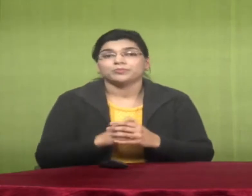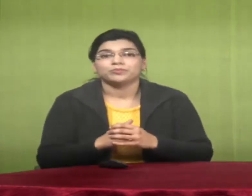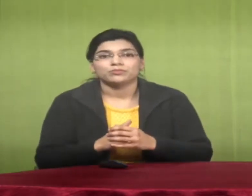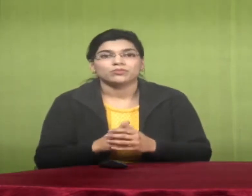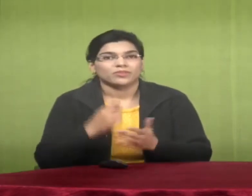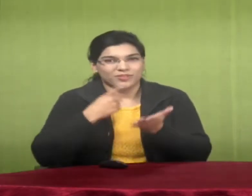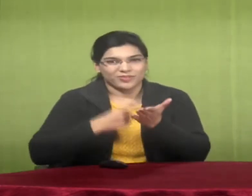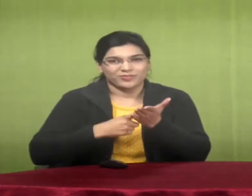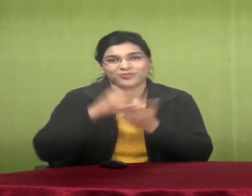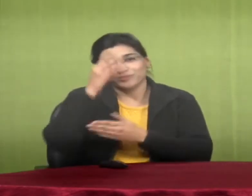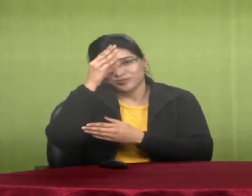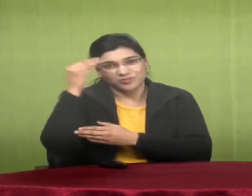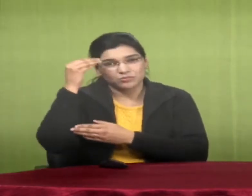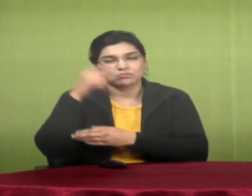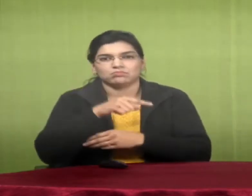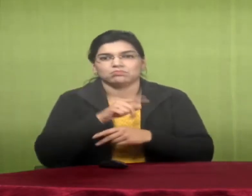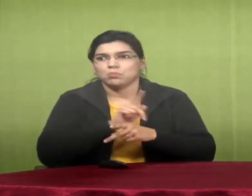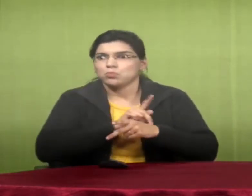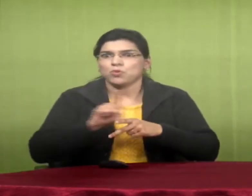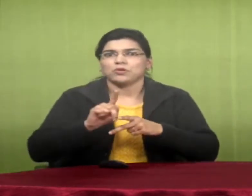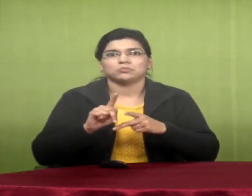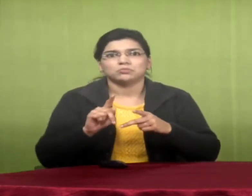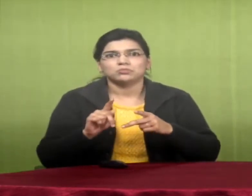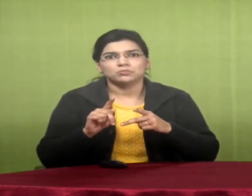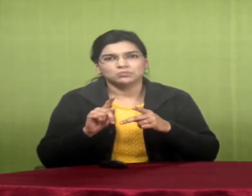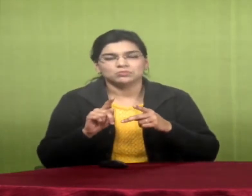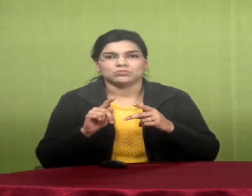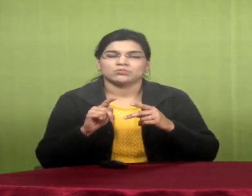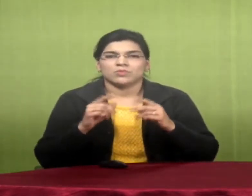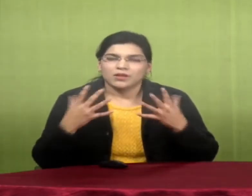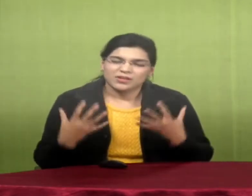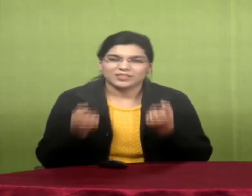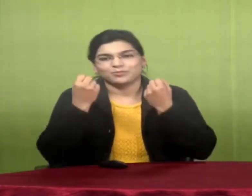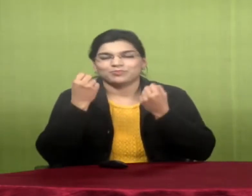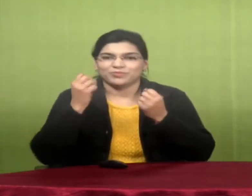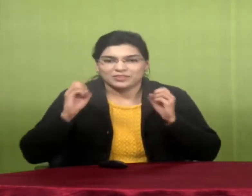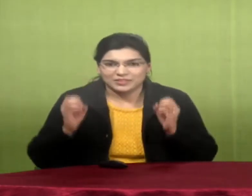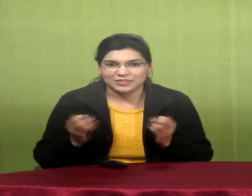His first professional poem was